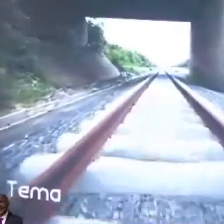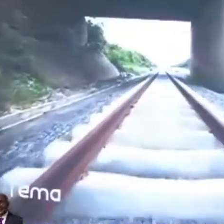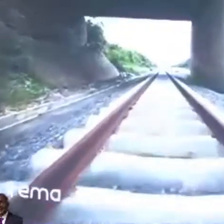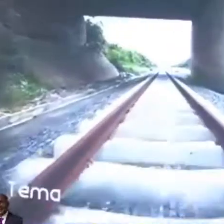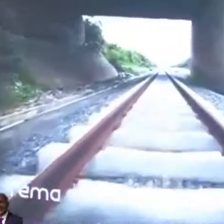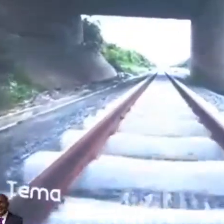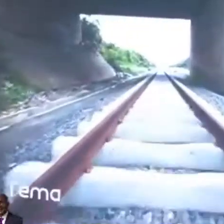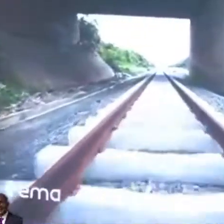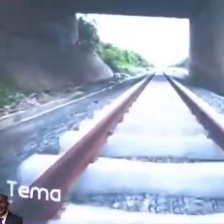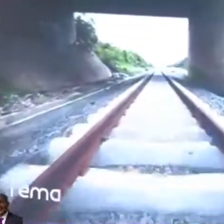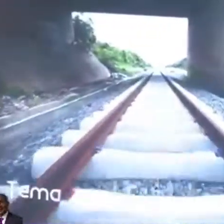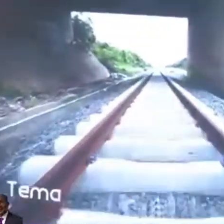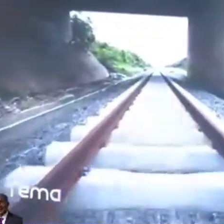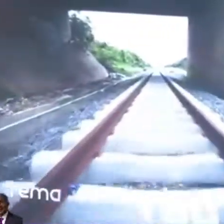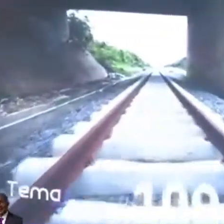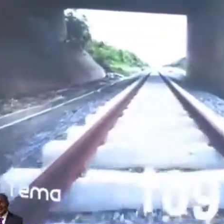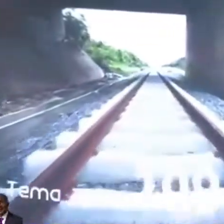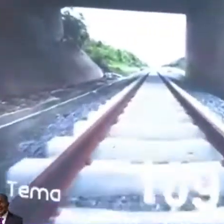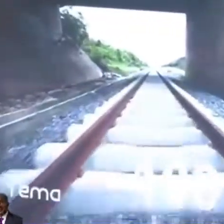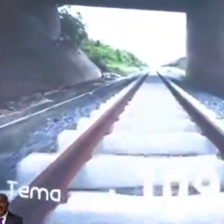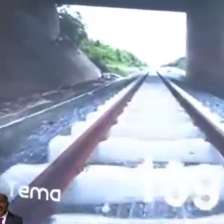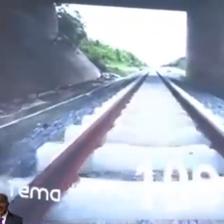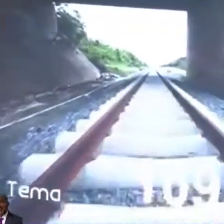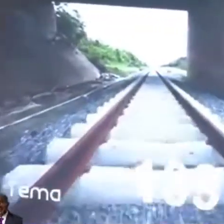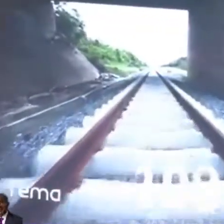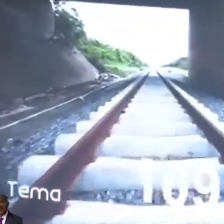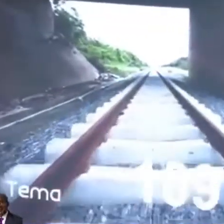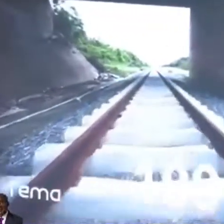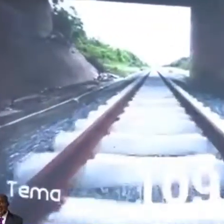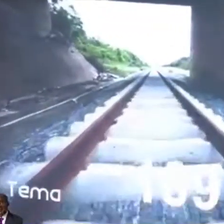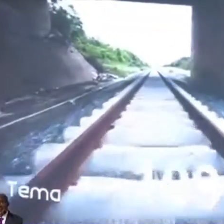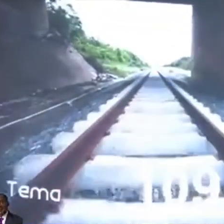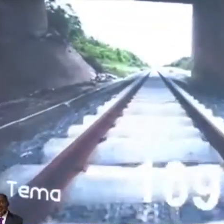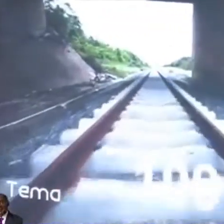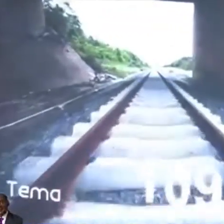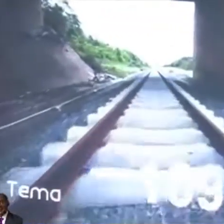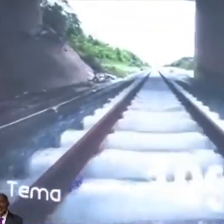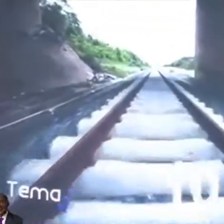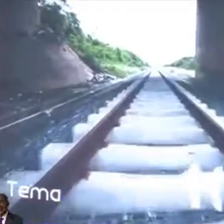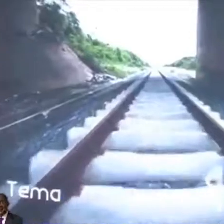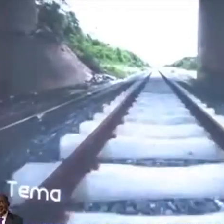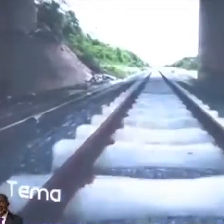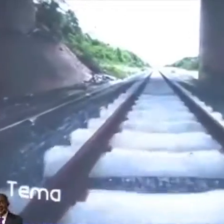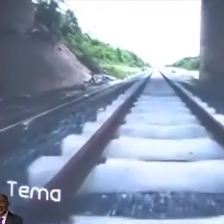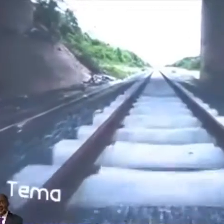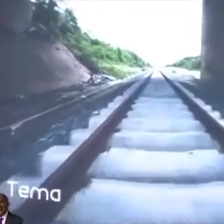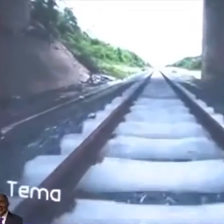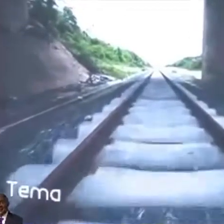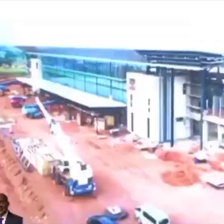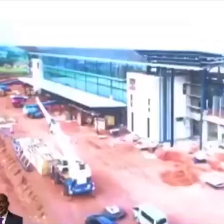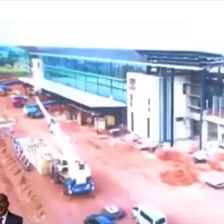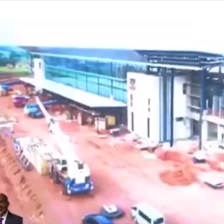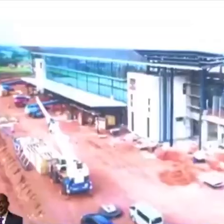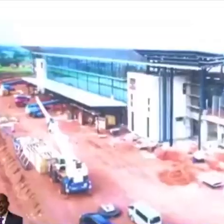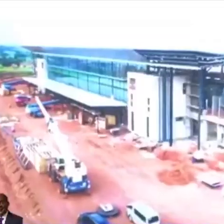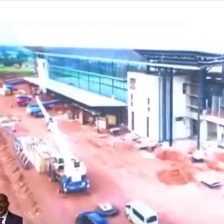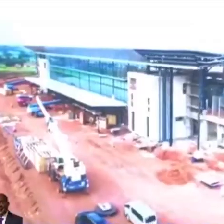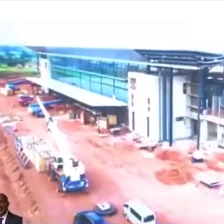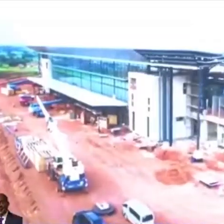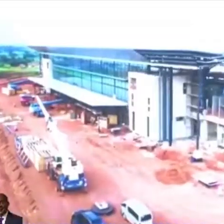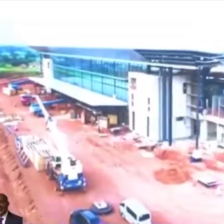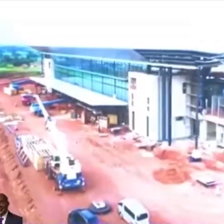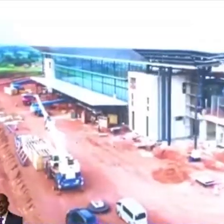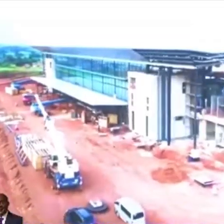with additional 109 kilometers of old tracks going through active rehabilitation. Additionally,